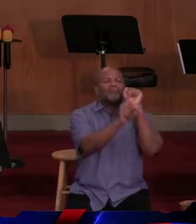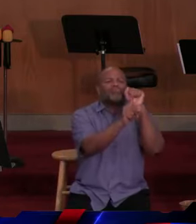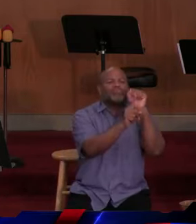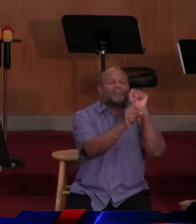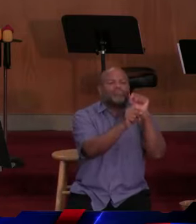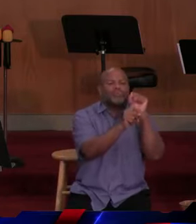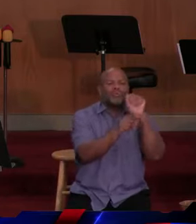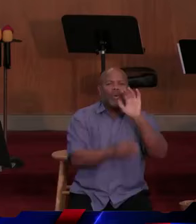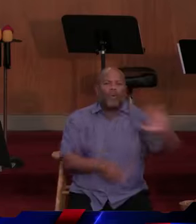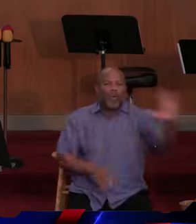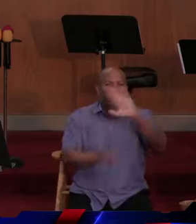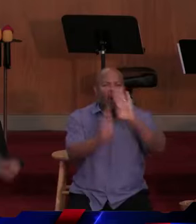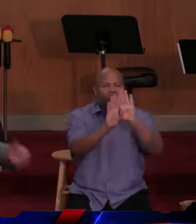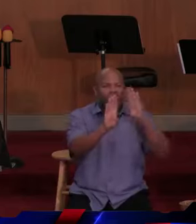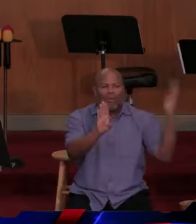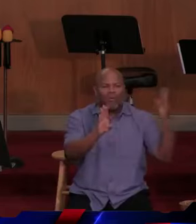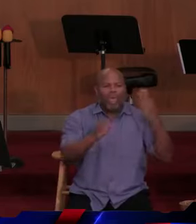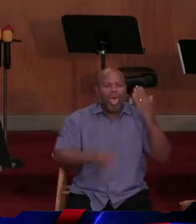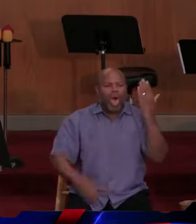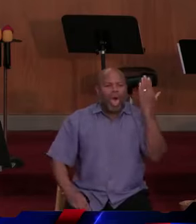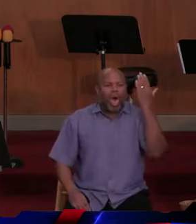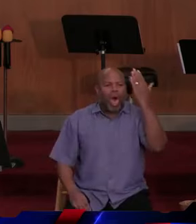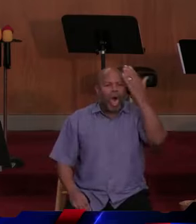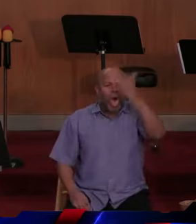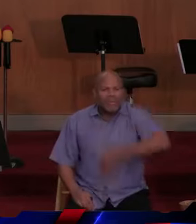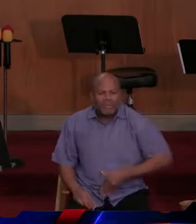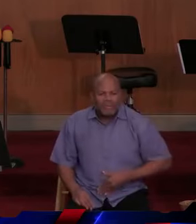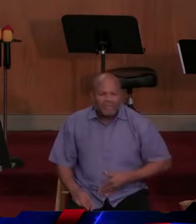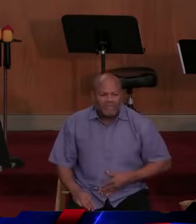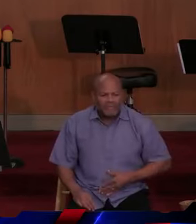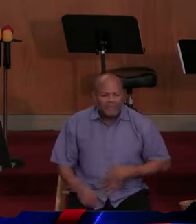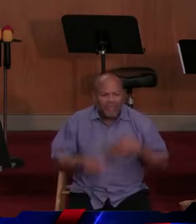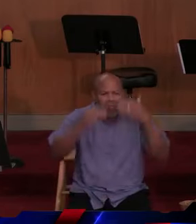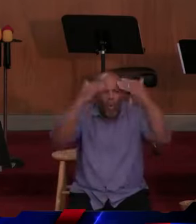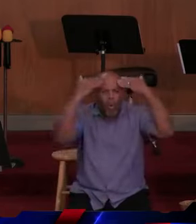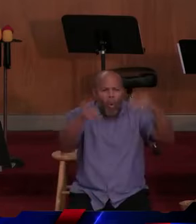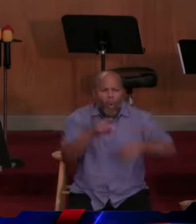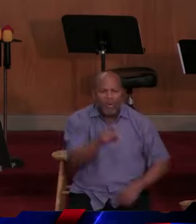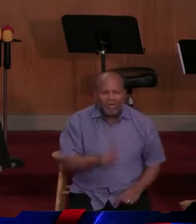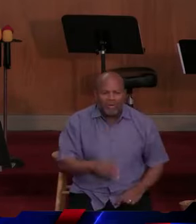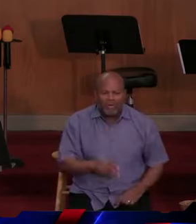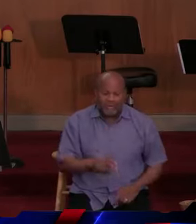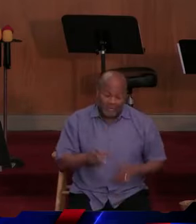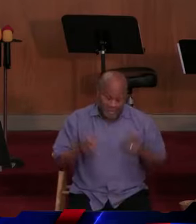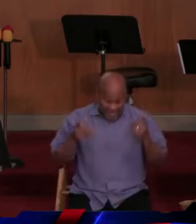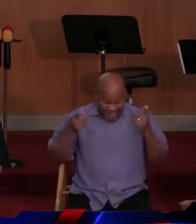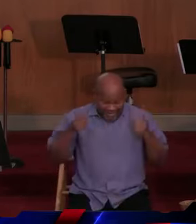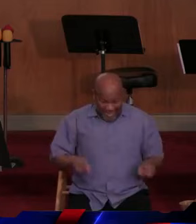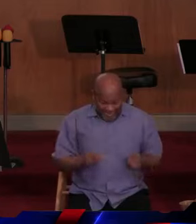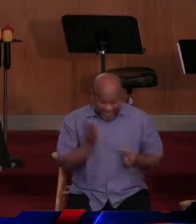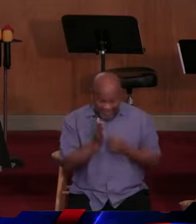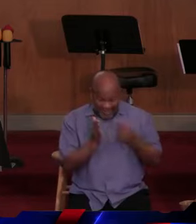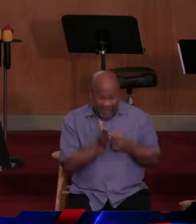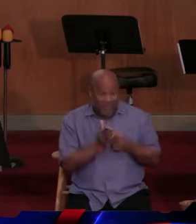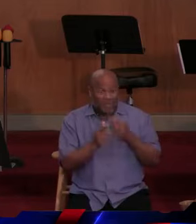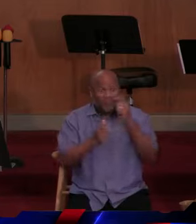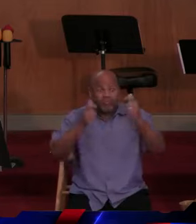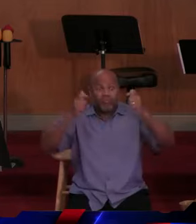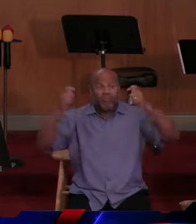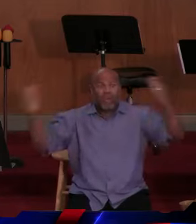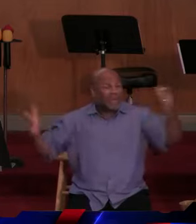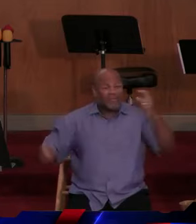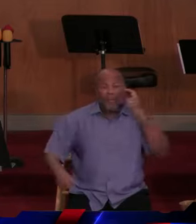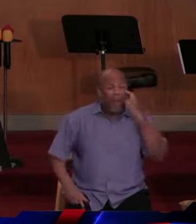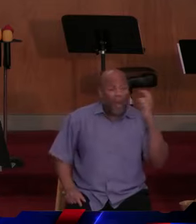it. It can be like that sometimes. Sometimes we can't notice greatness